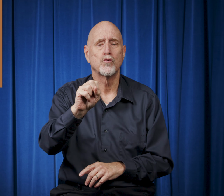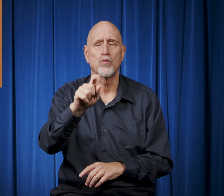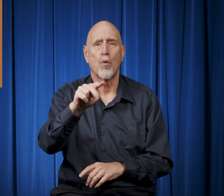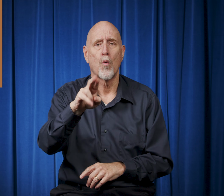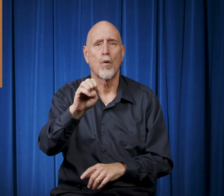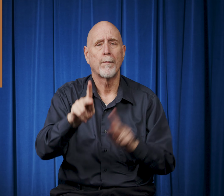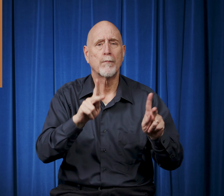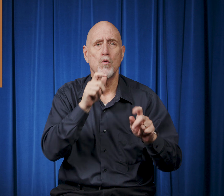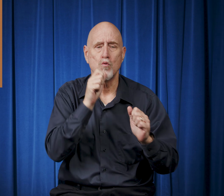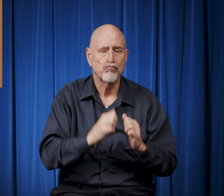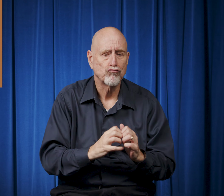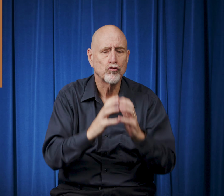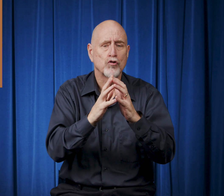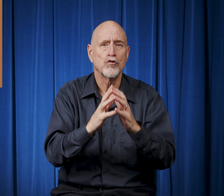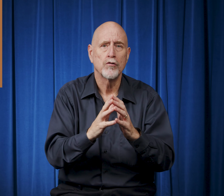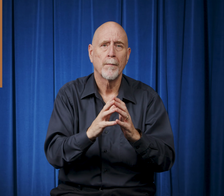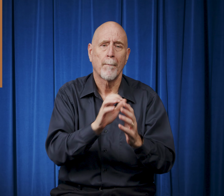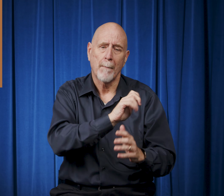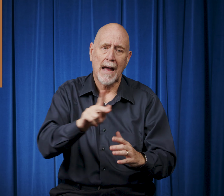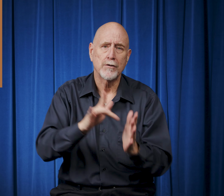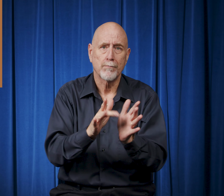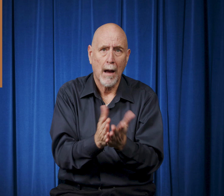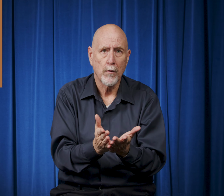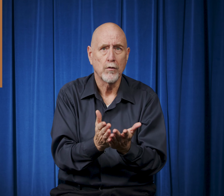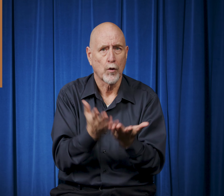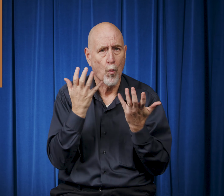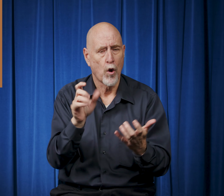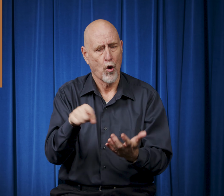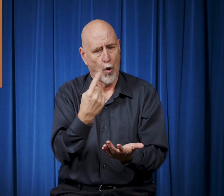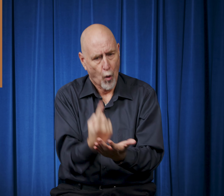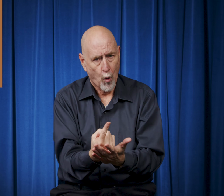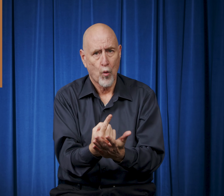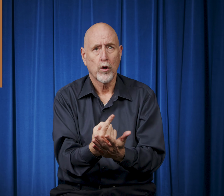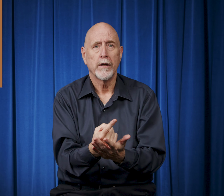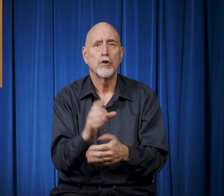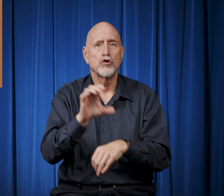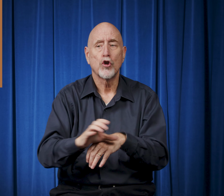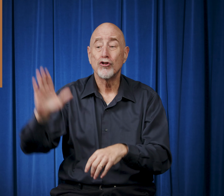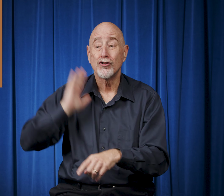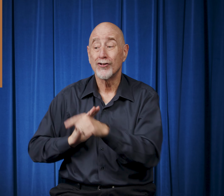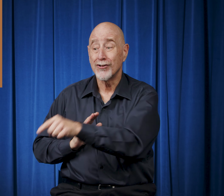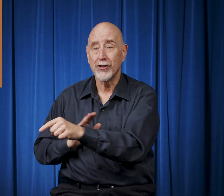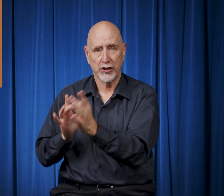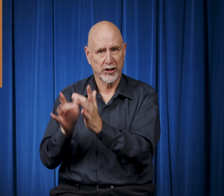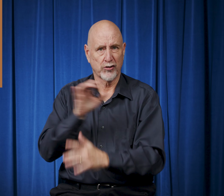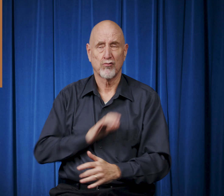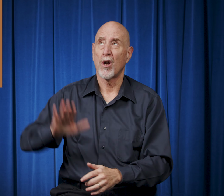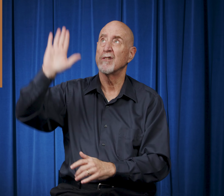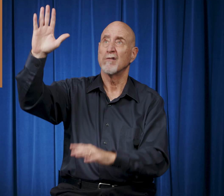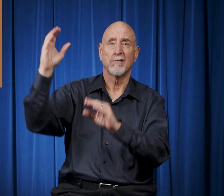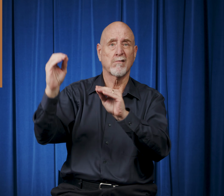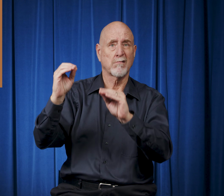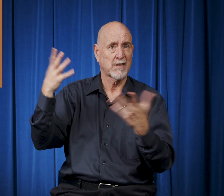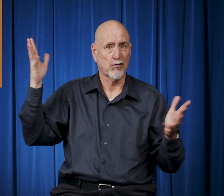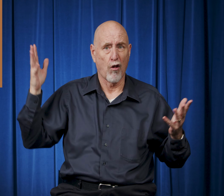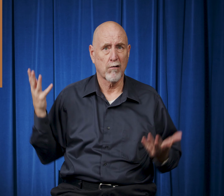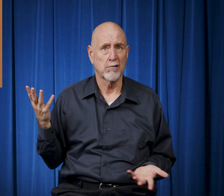matters of religion. They concluded that the only creed found within the early church was Jesus Christ